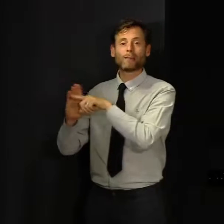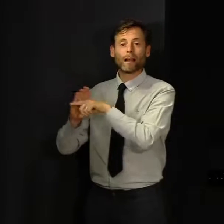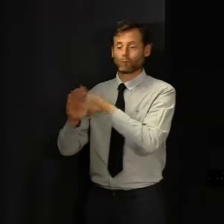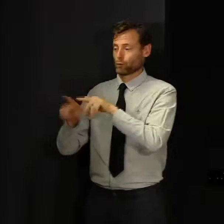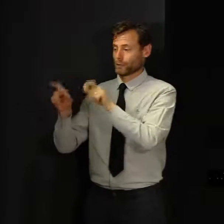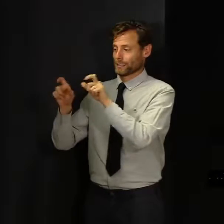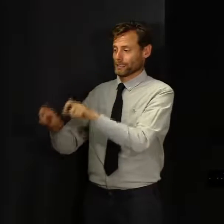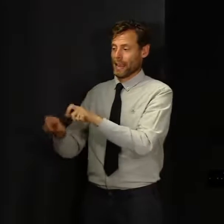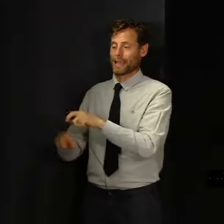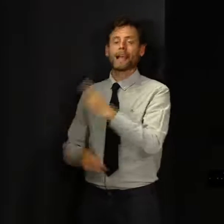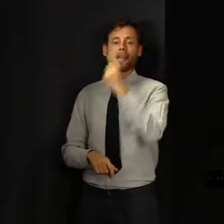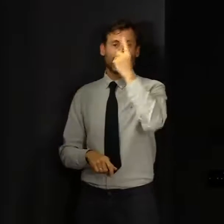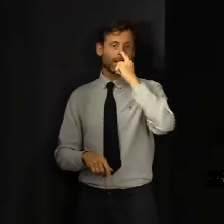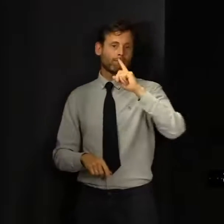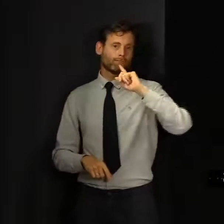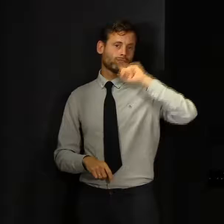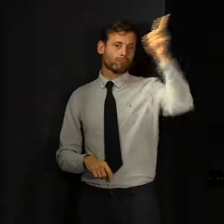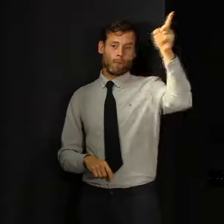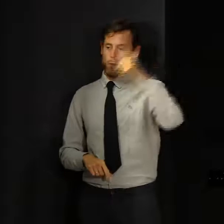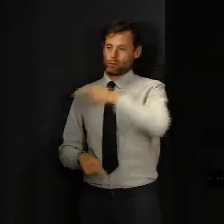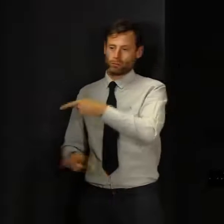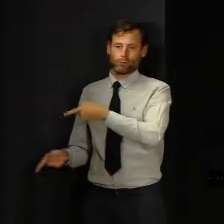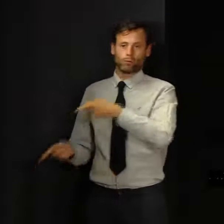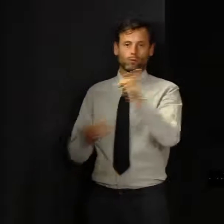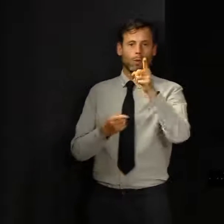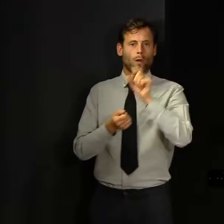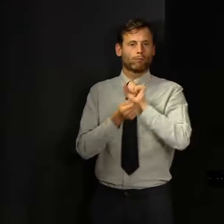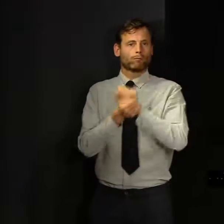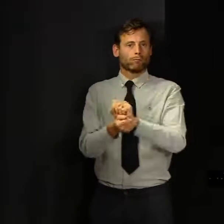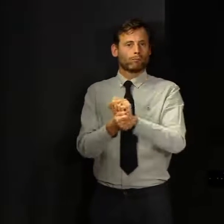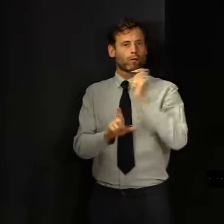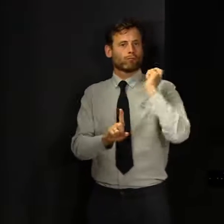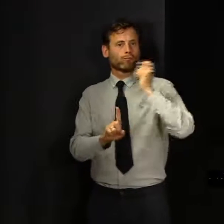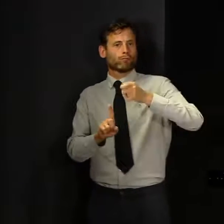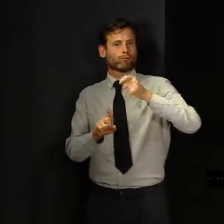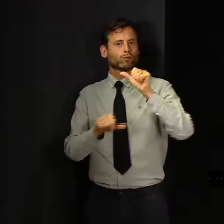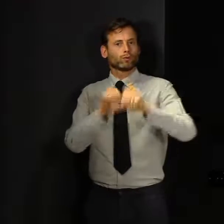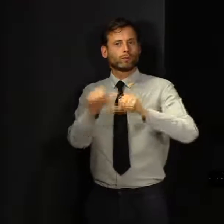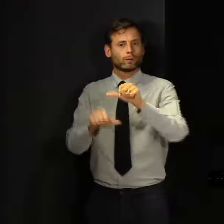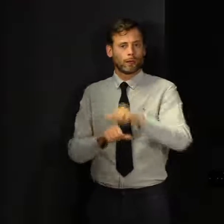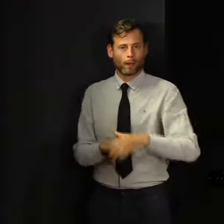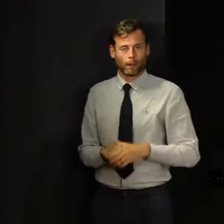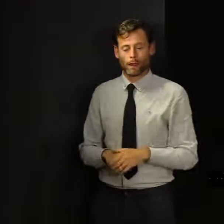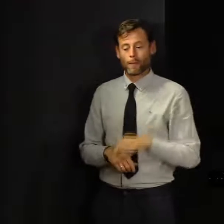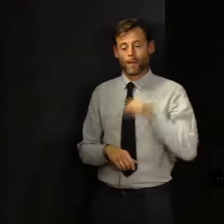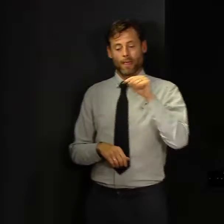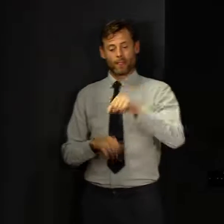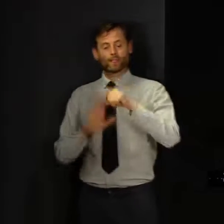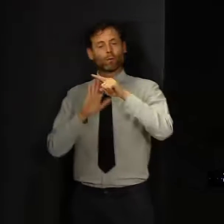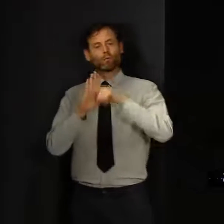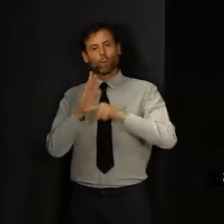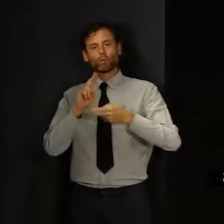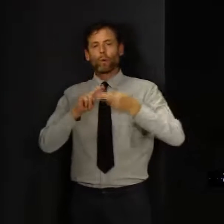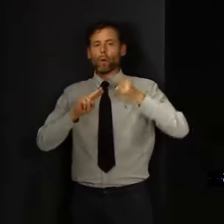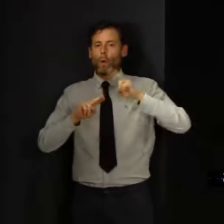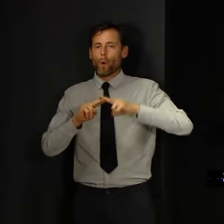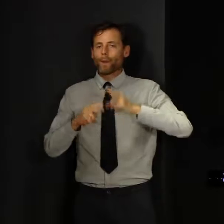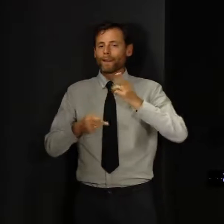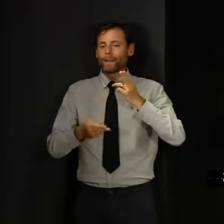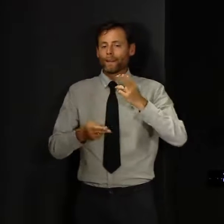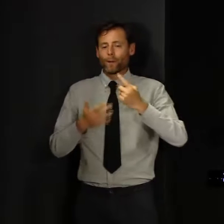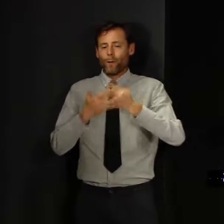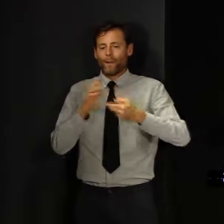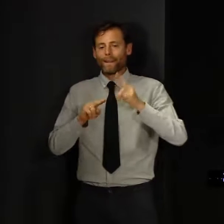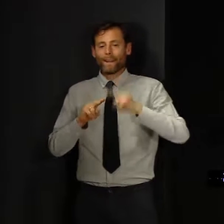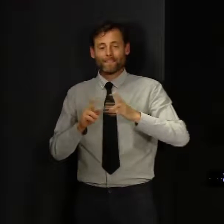Fiscal for potential prosecution. As with current regulations, these will only be used where absolutely